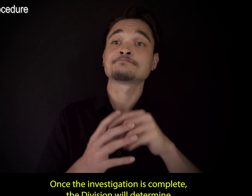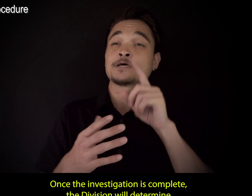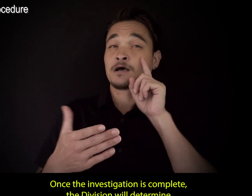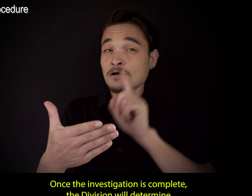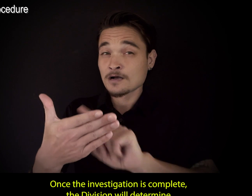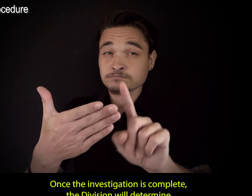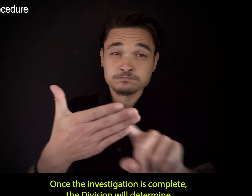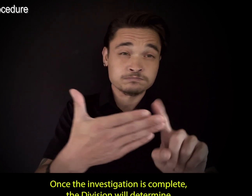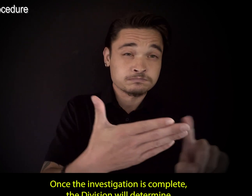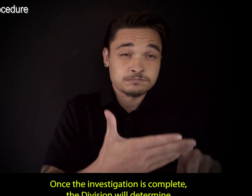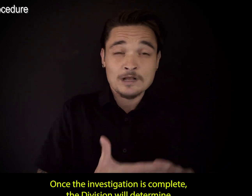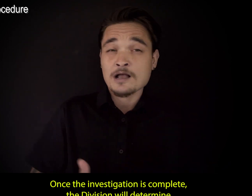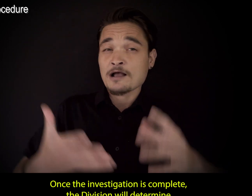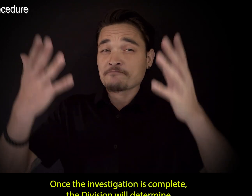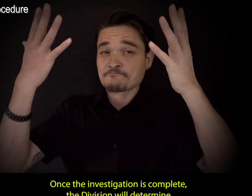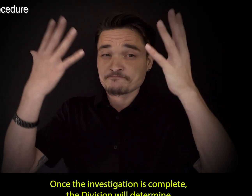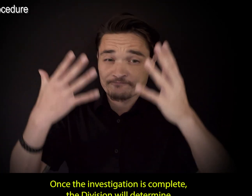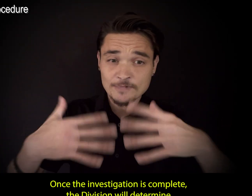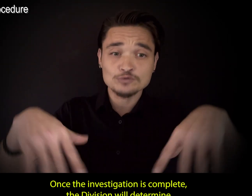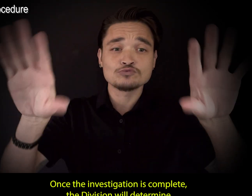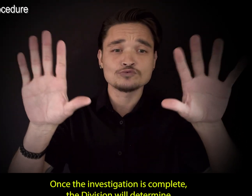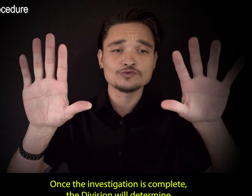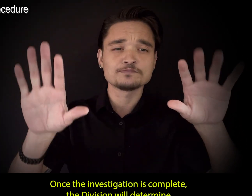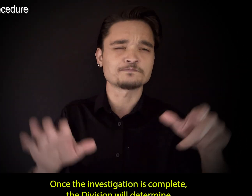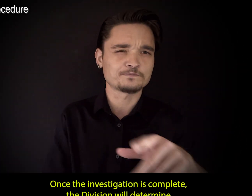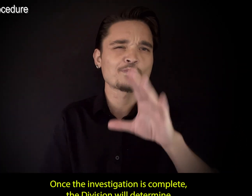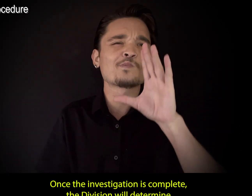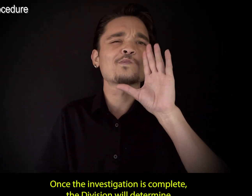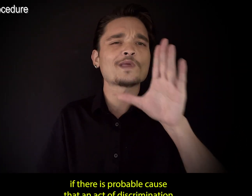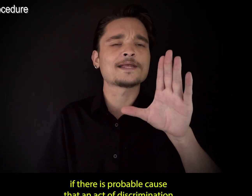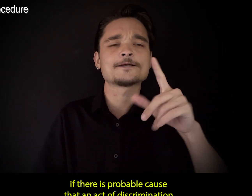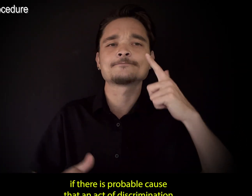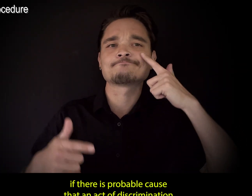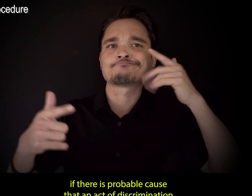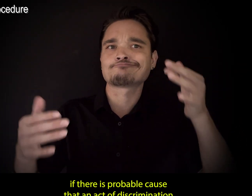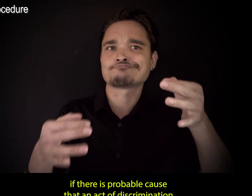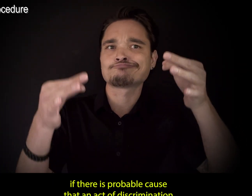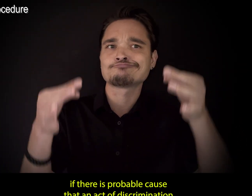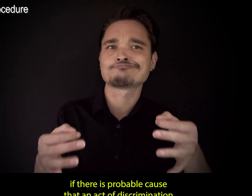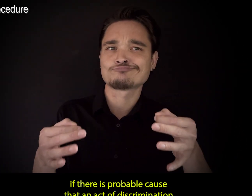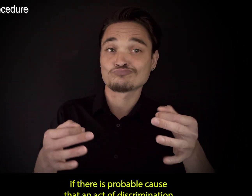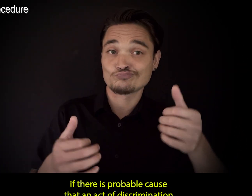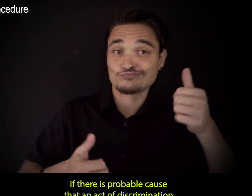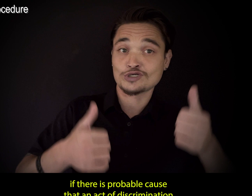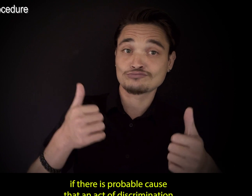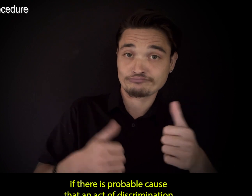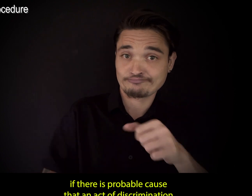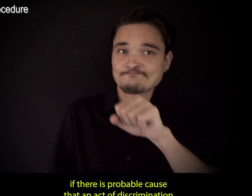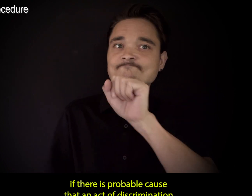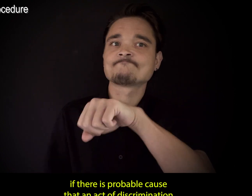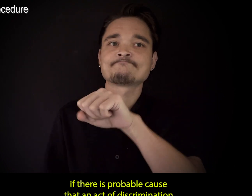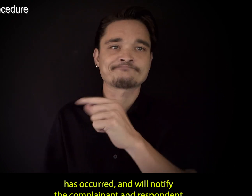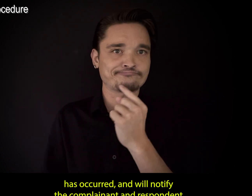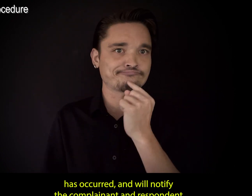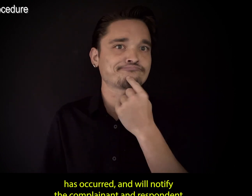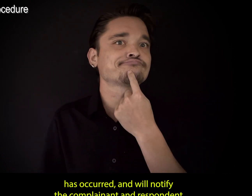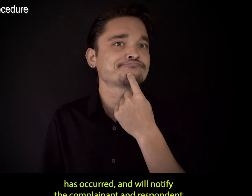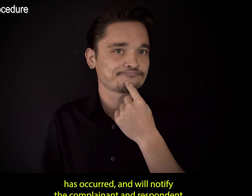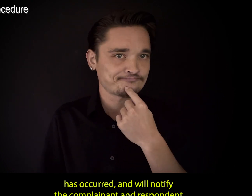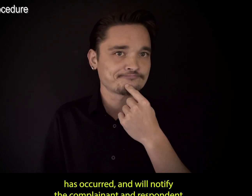Once the investigation is complete, the division will determine if there is probable cause that an act of discrimination has occurred